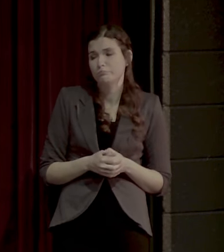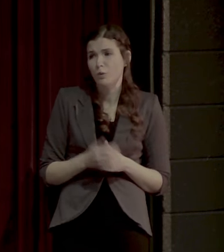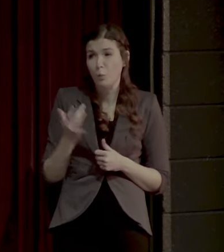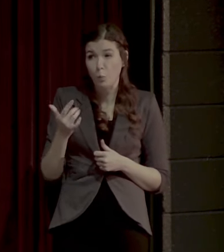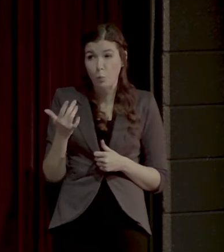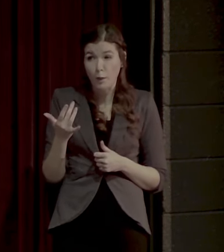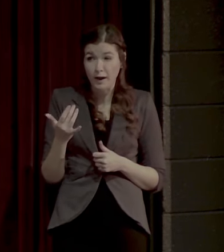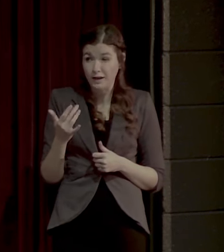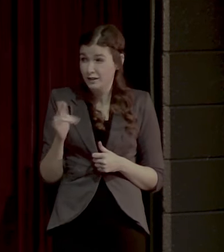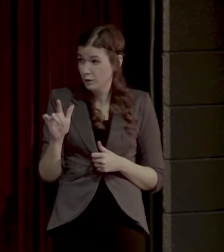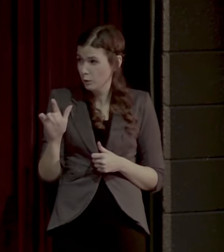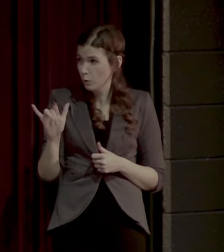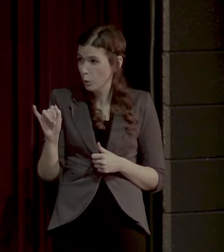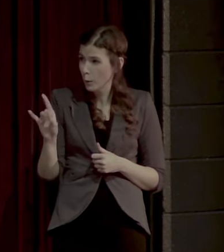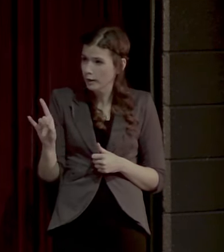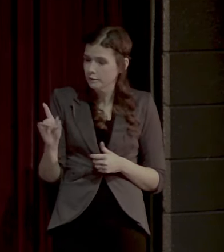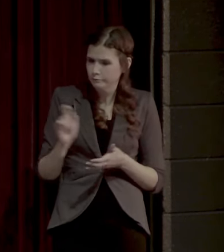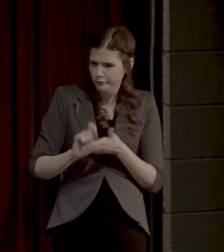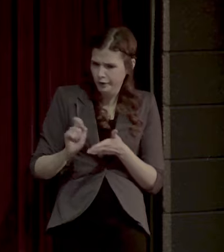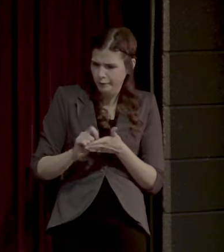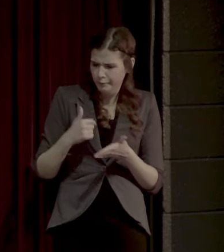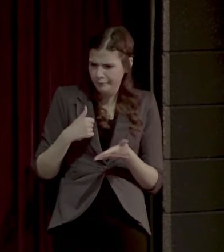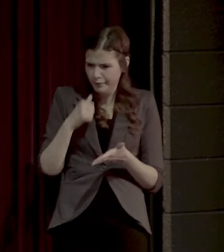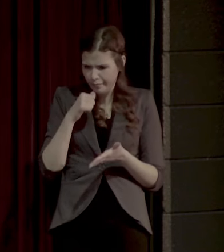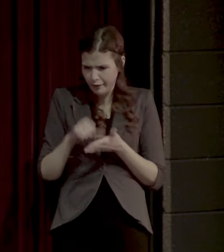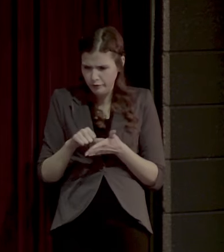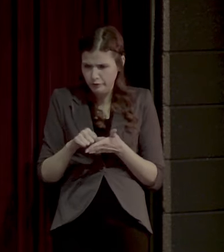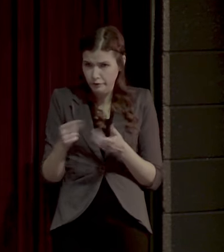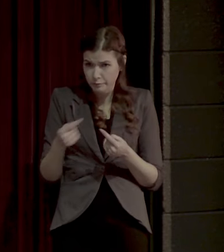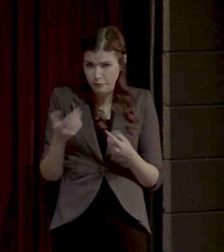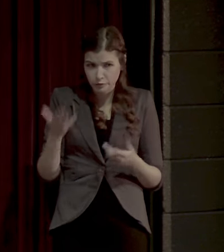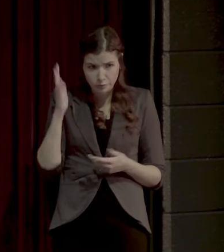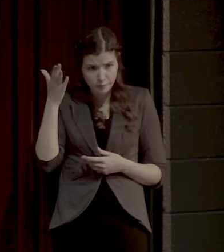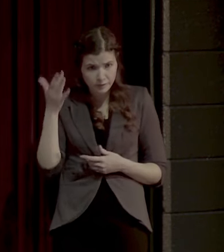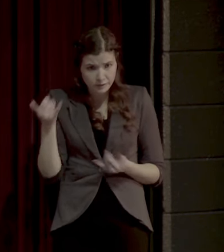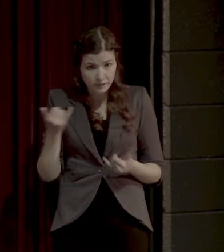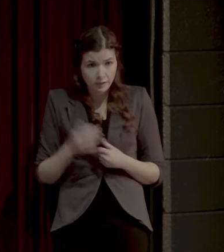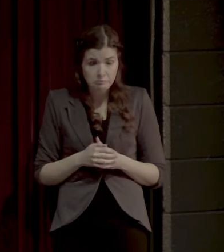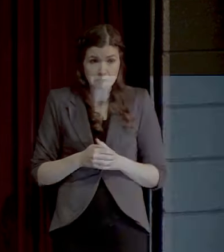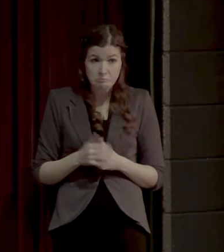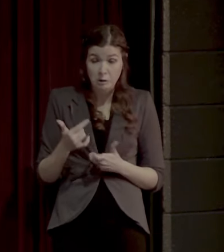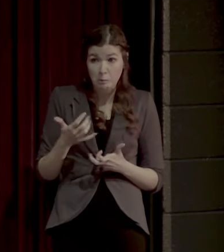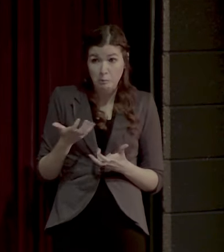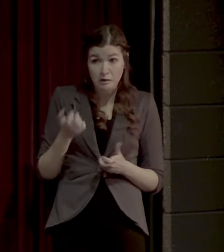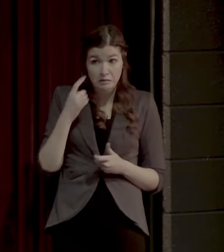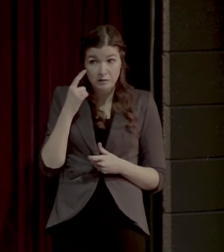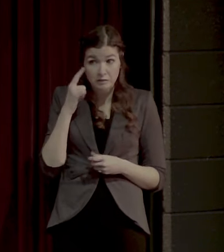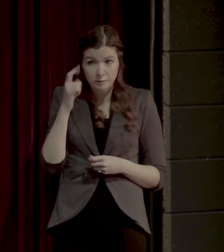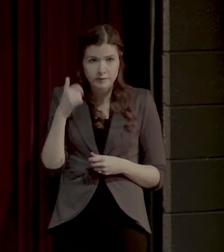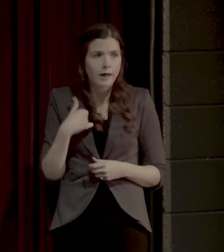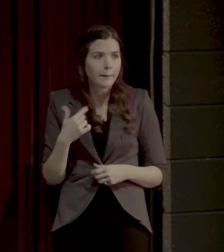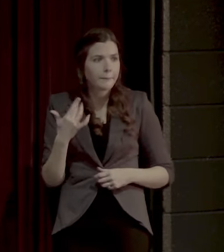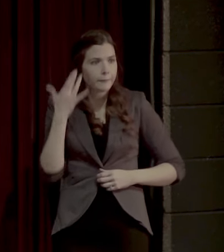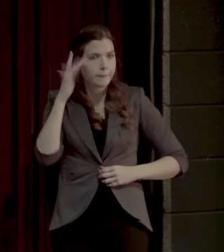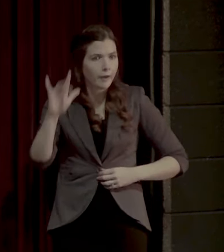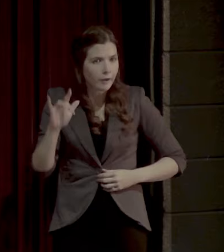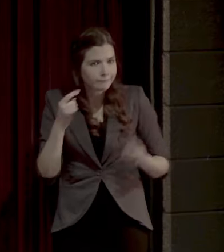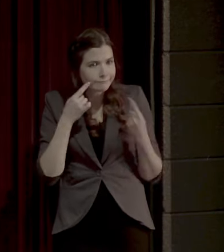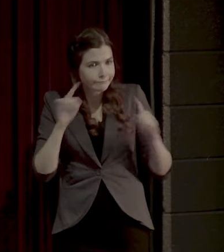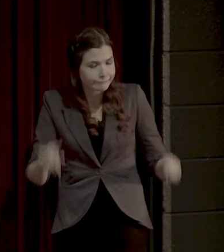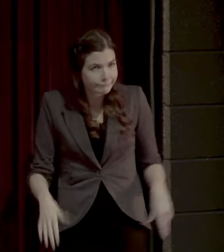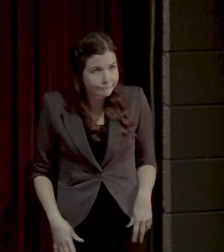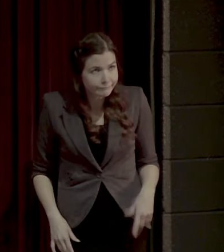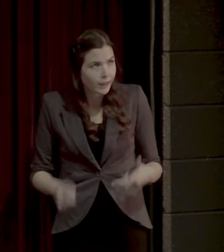Why did Lloyd send me an invitation letter to be your speaker today? I'd like to think it's because I'm so brilliant, so